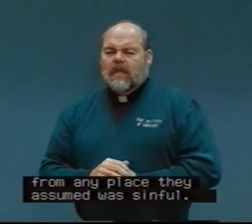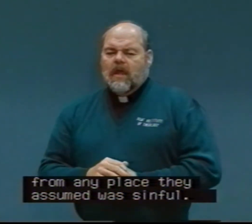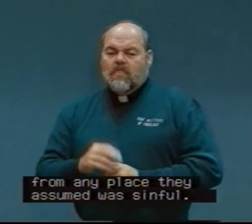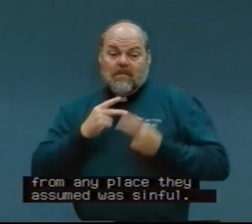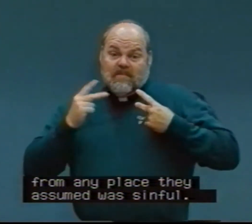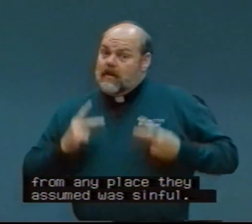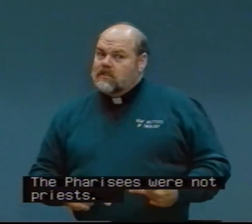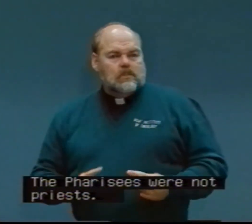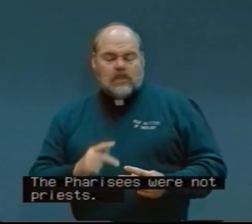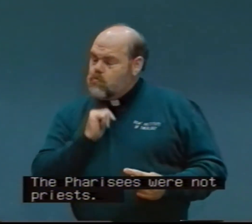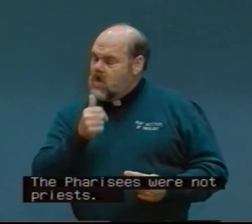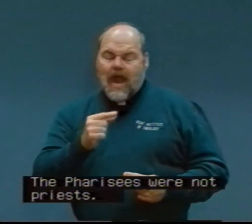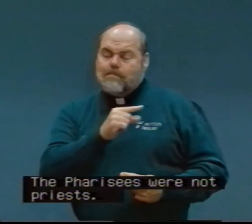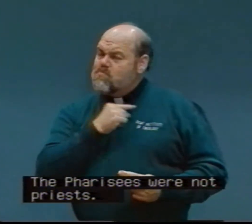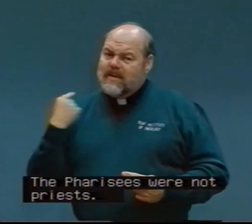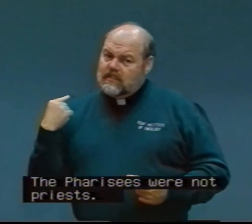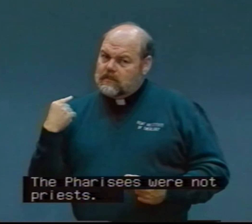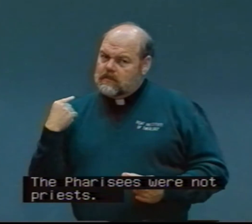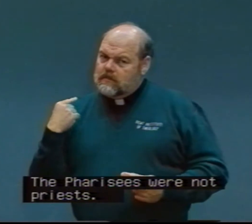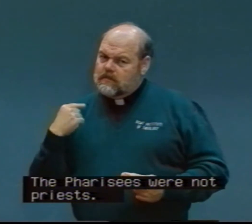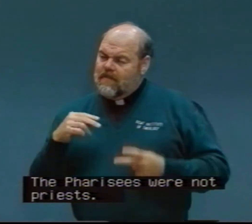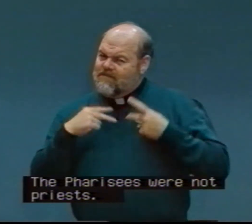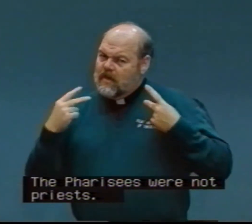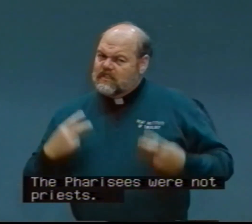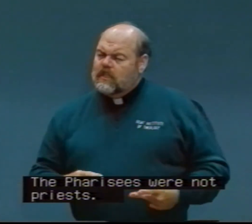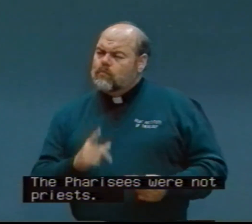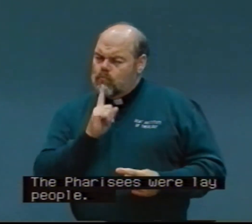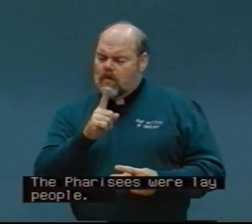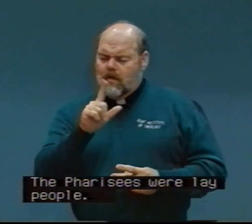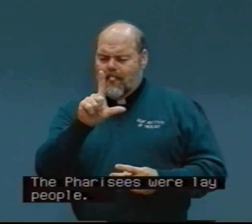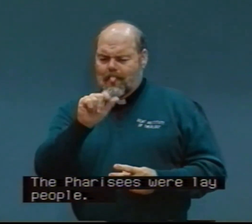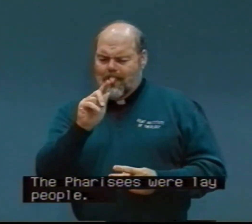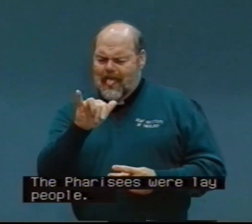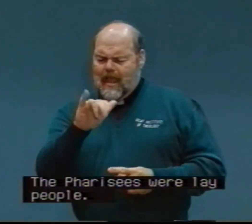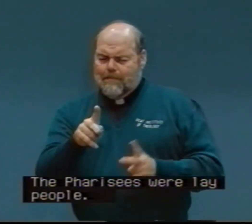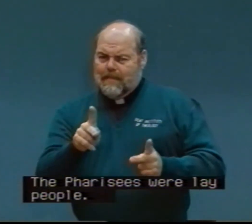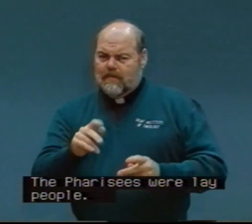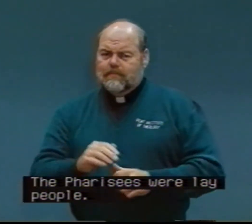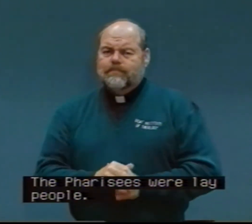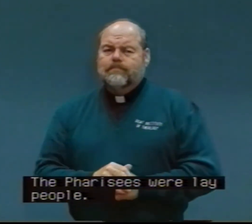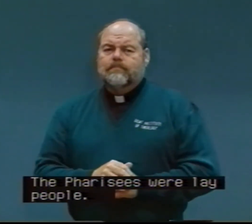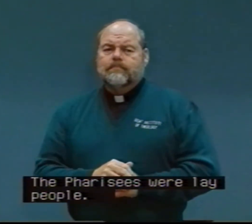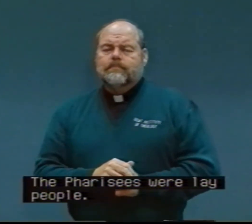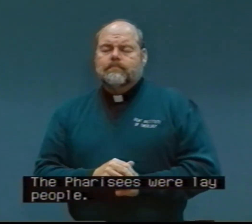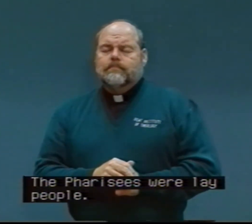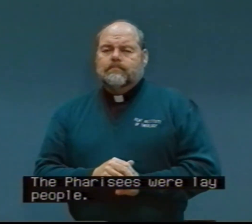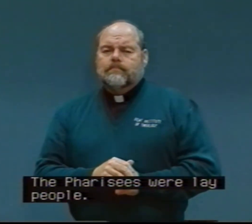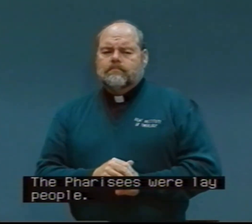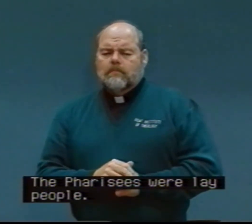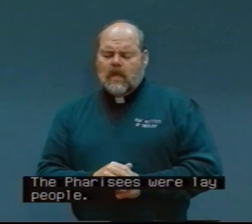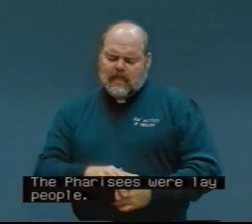sinful. The Pharisees were not priests. The Pharisees were lay